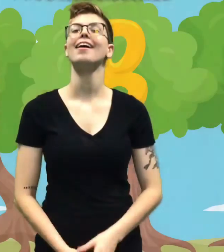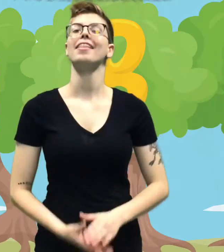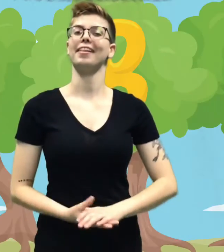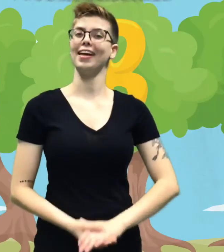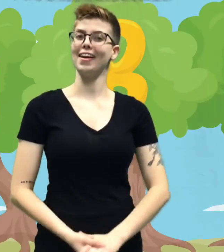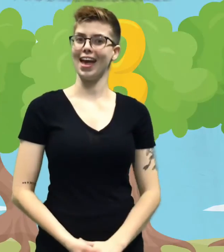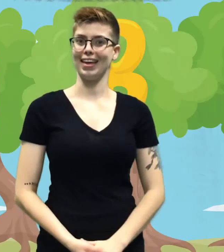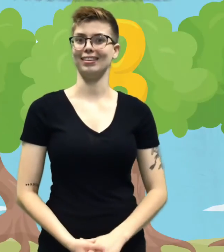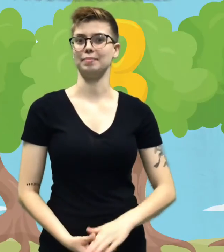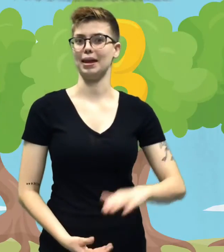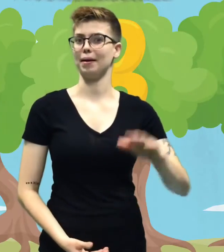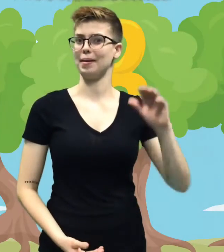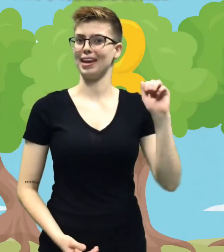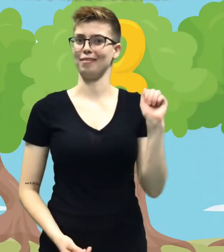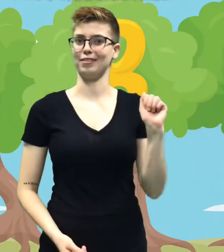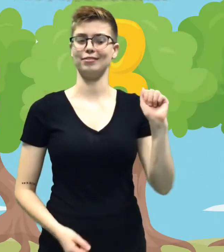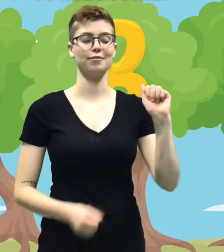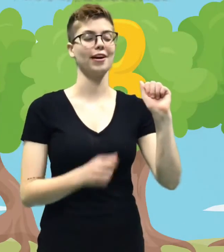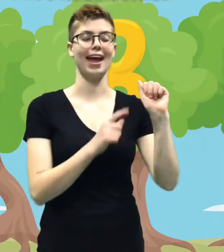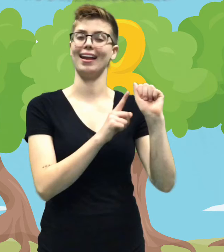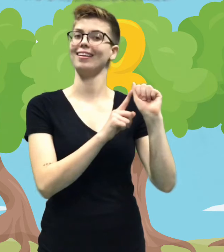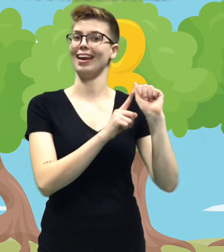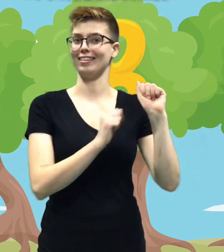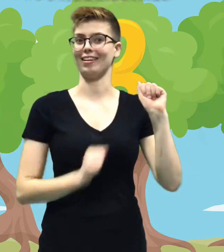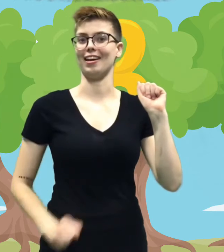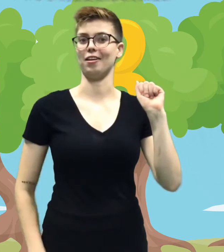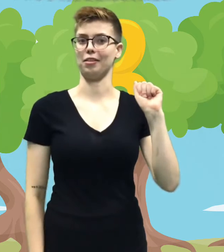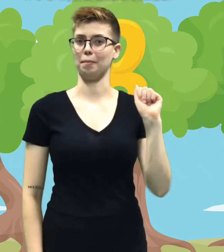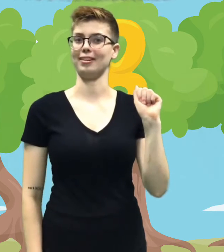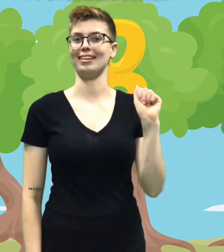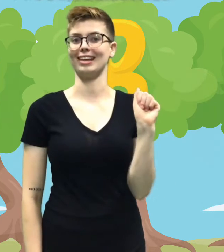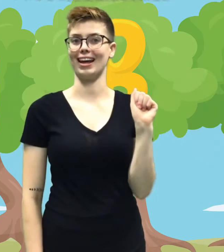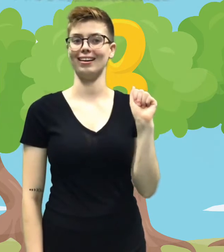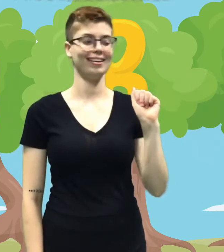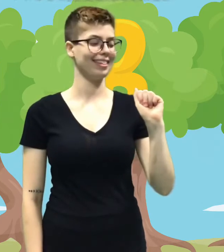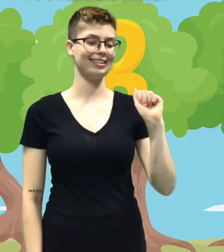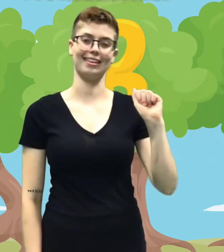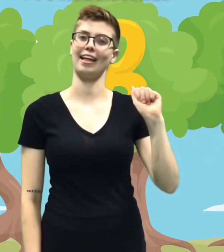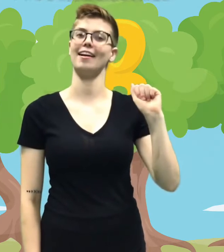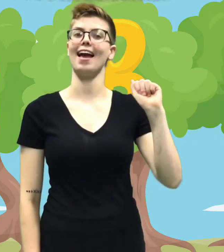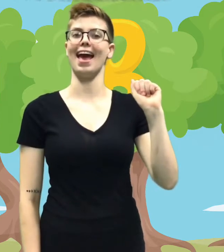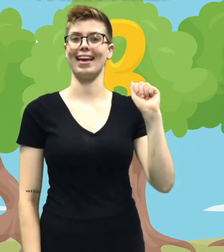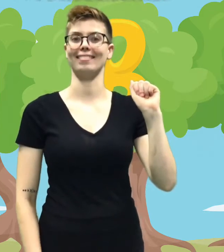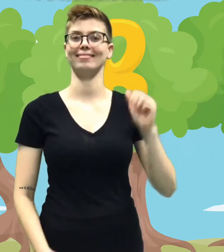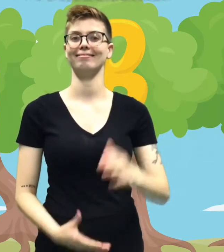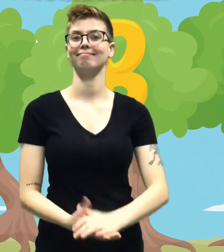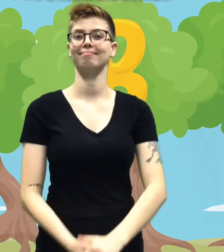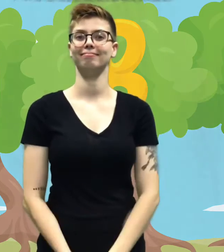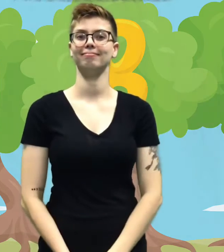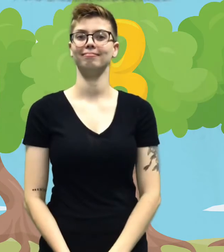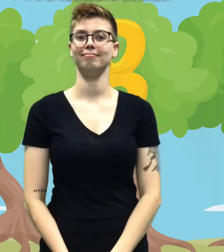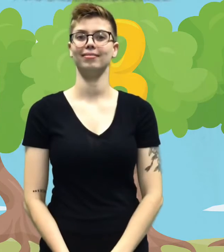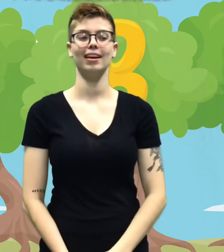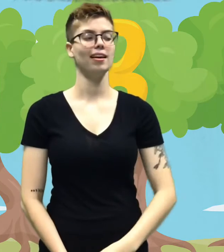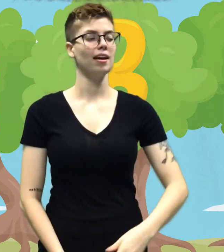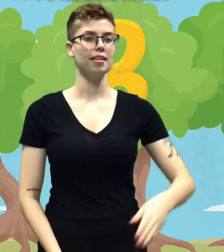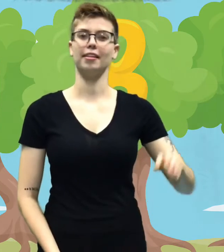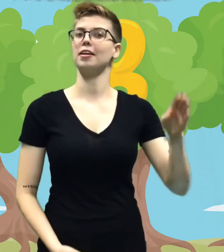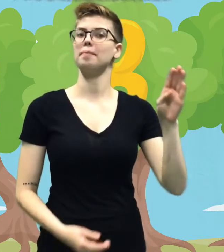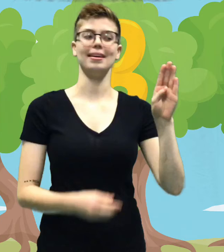The letter A is made by making a fist with your hand and tucking your thumb to the side. That's the letter A. The letter B is